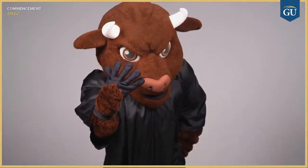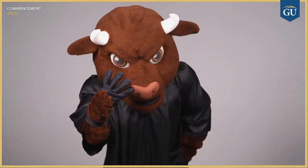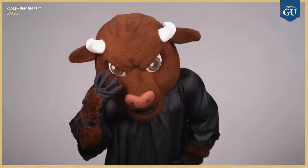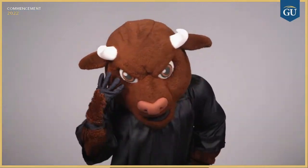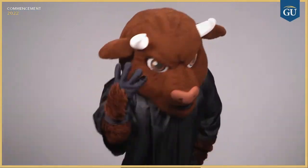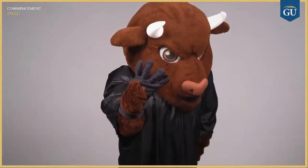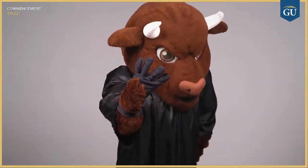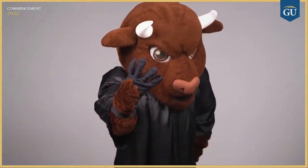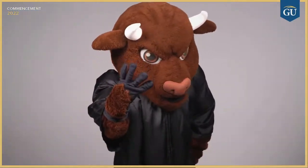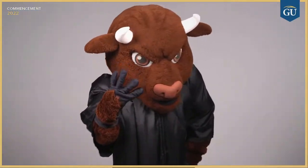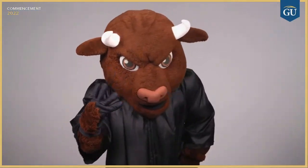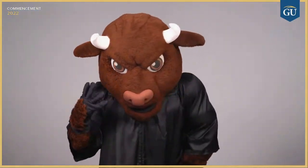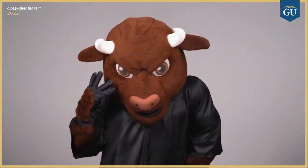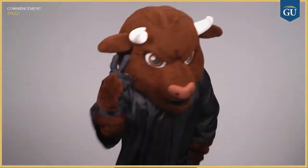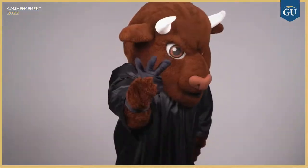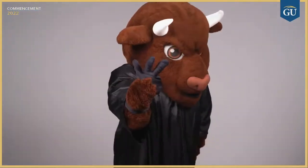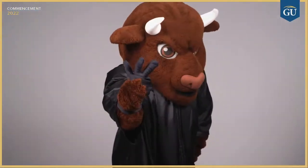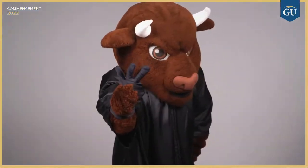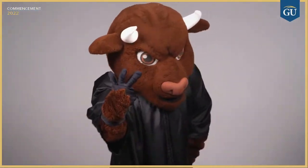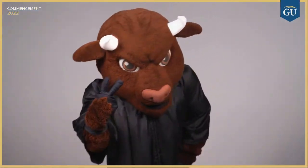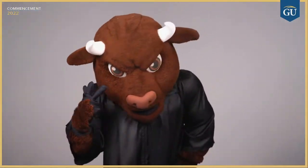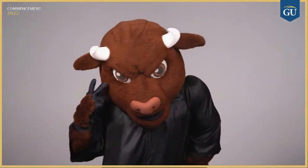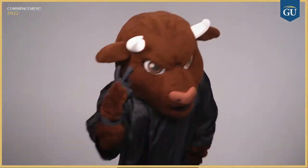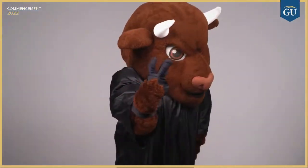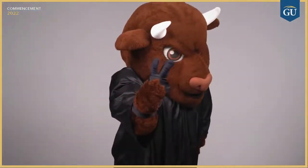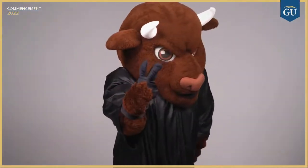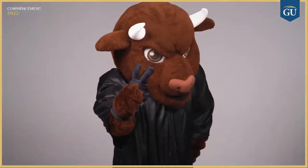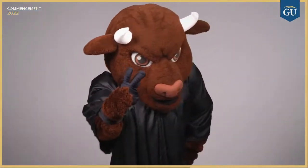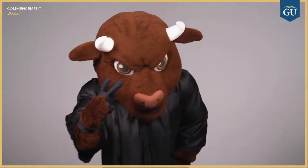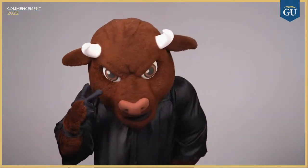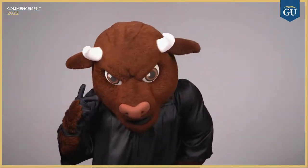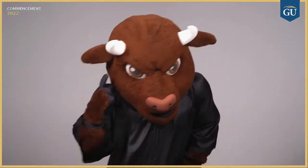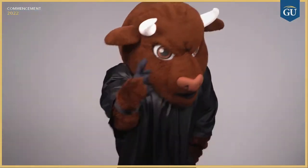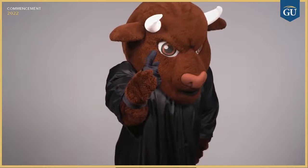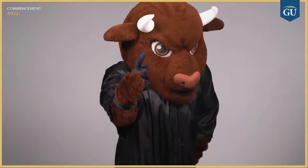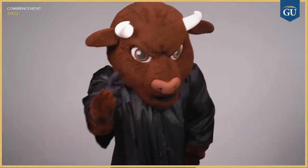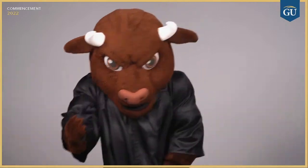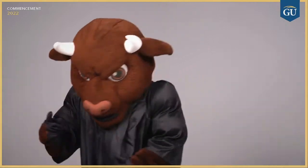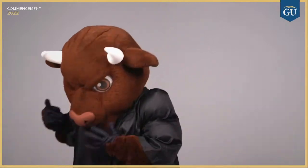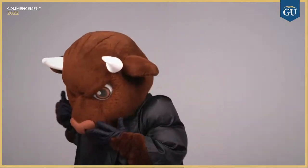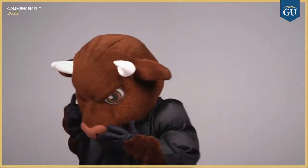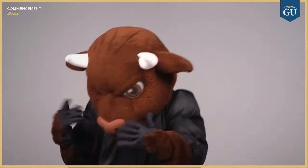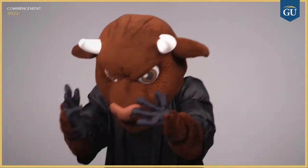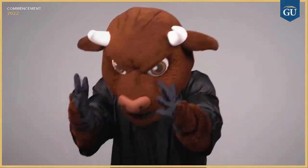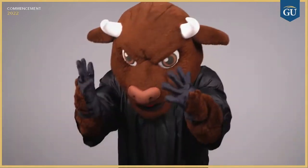Five, four, three, two, one, let's go!